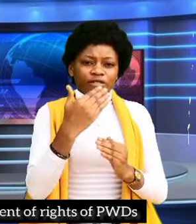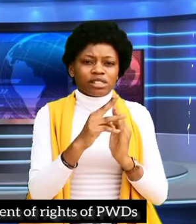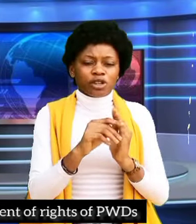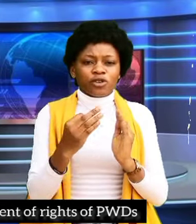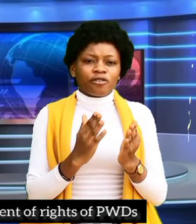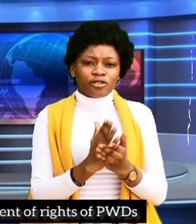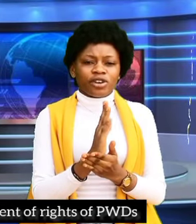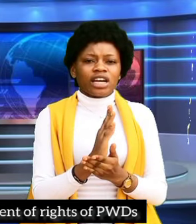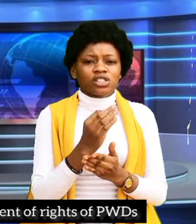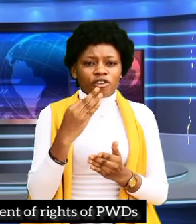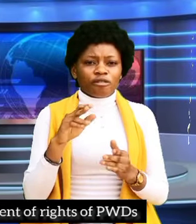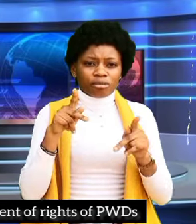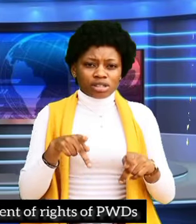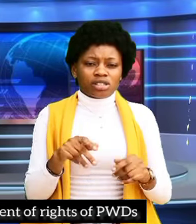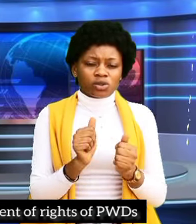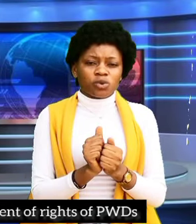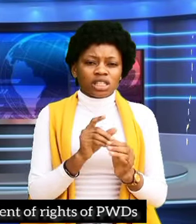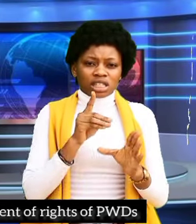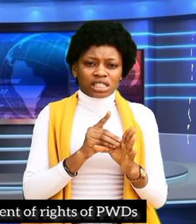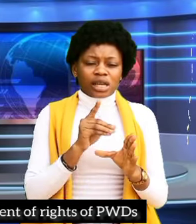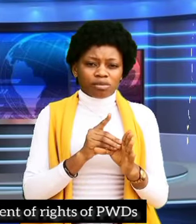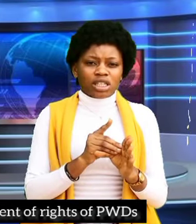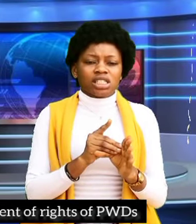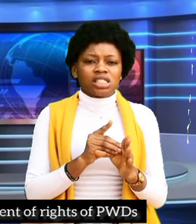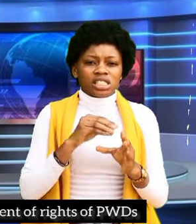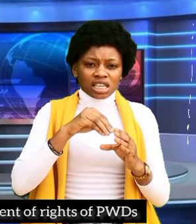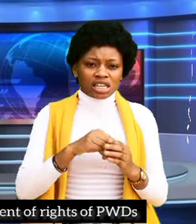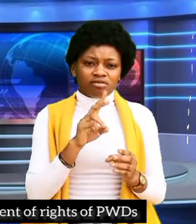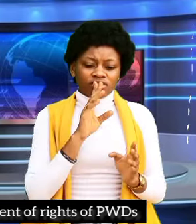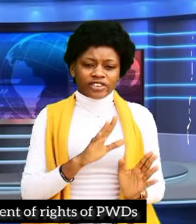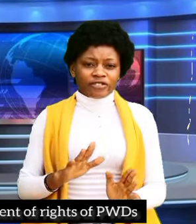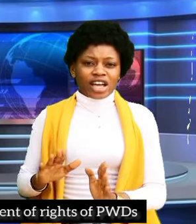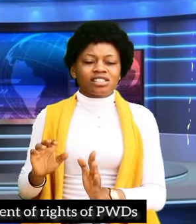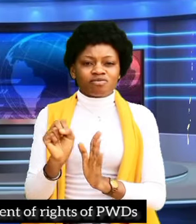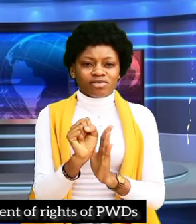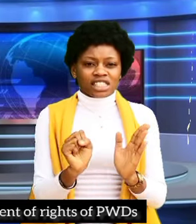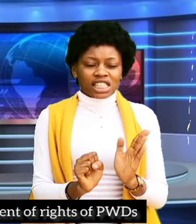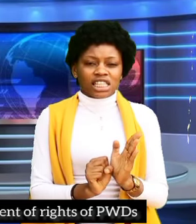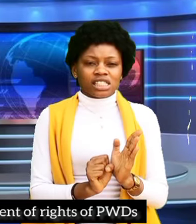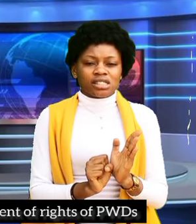rights of persons with disabilities in Rivers States.